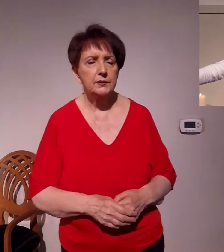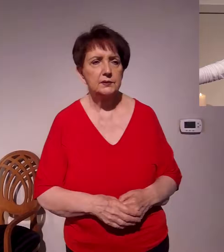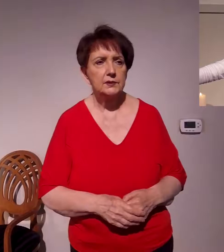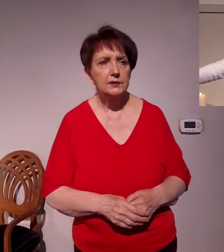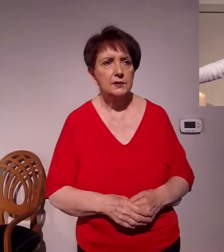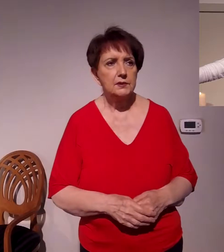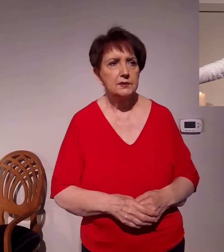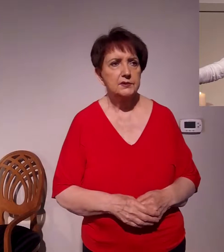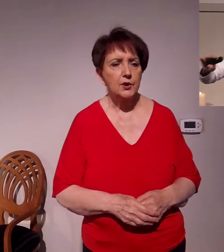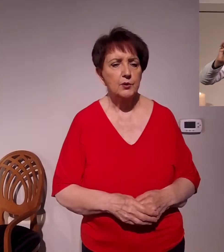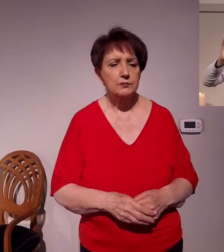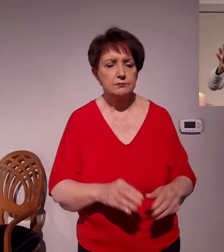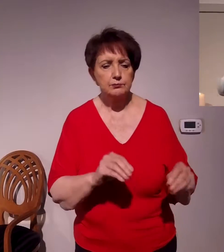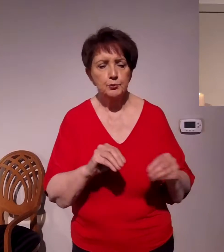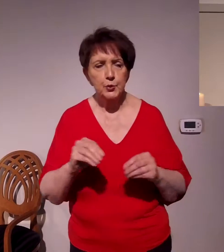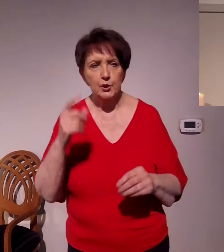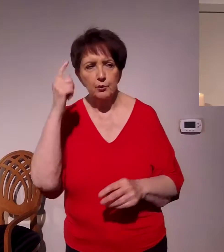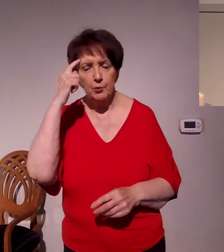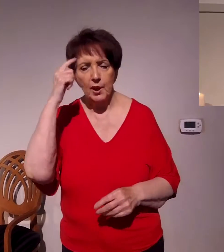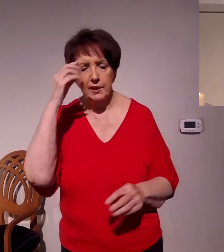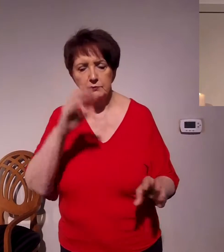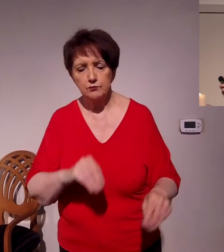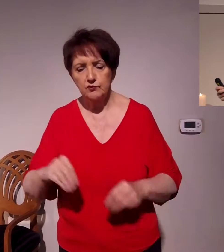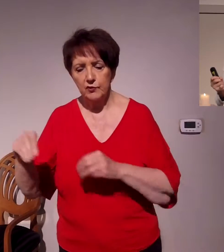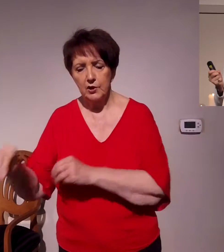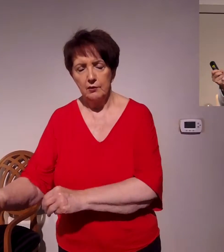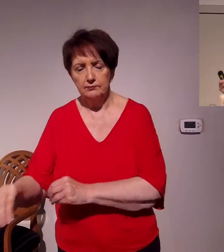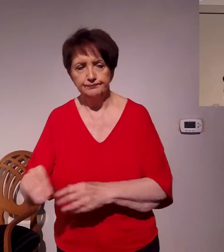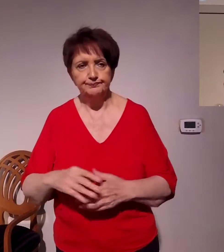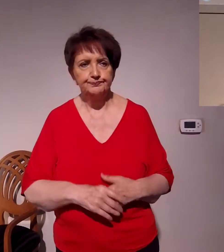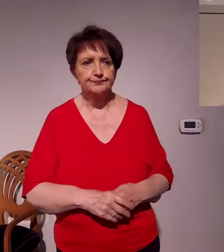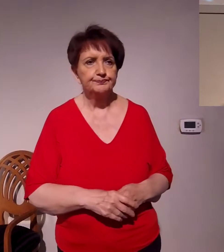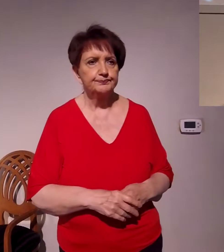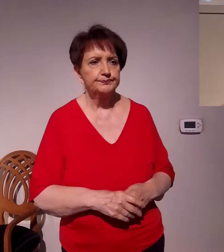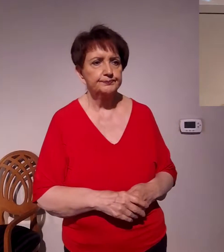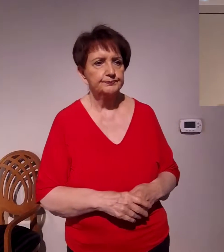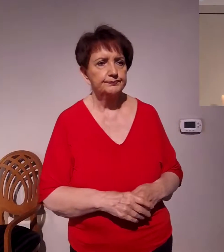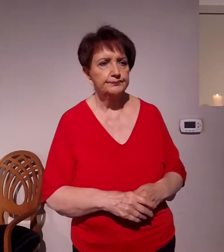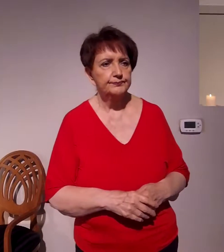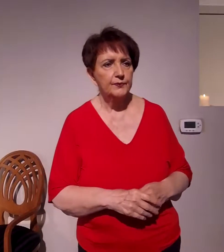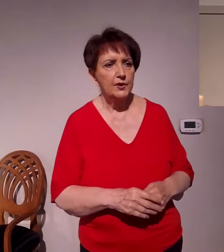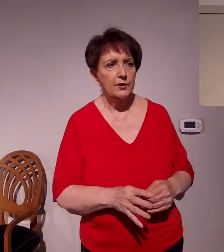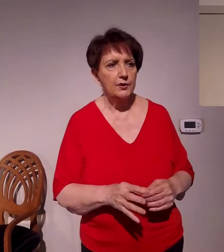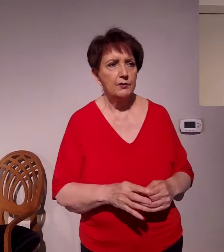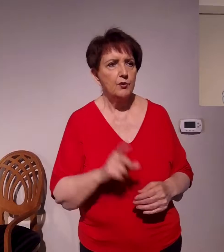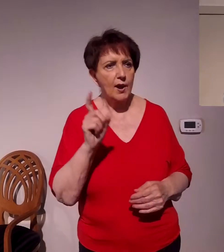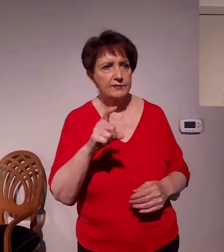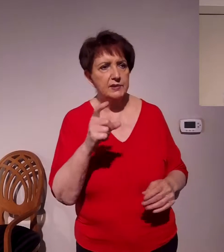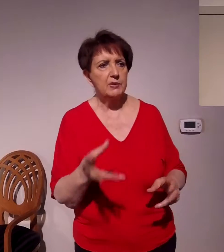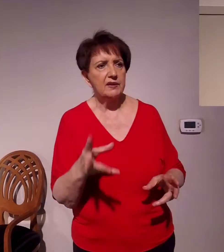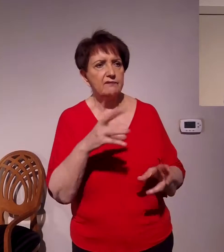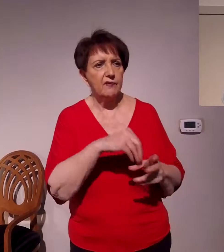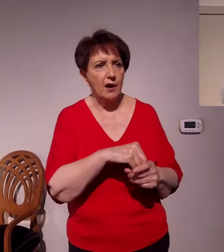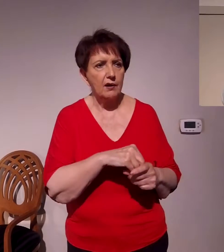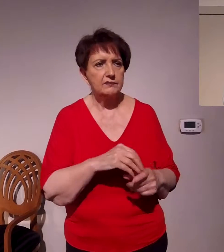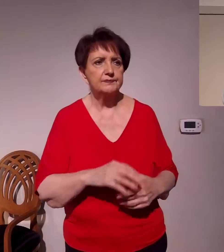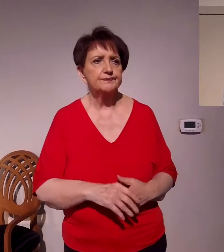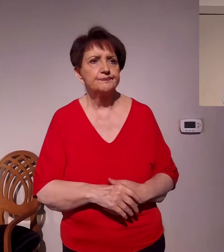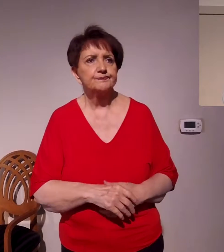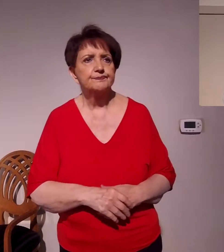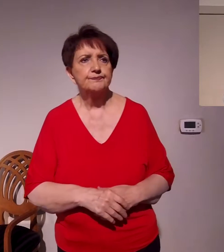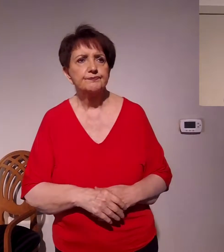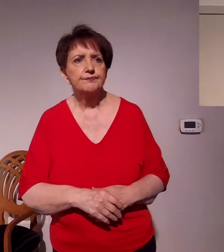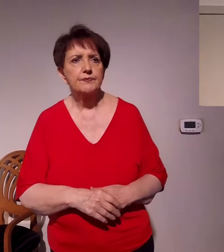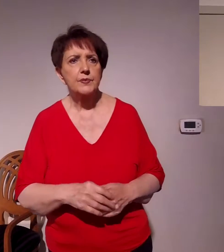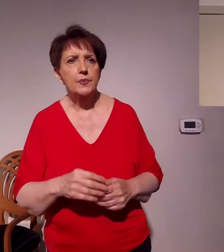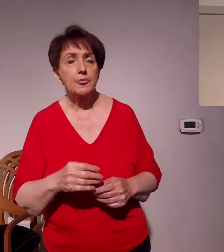a chair for a moment? Because we can't do this intellectually. We've got to engage with these parables. And when we do, our